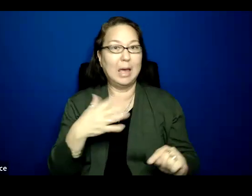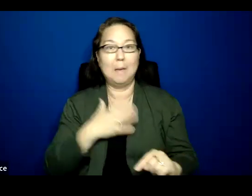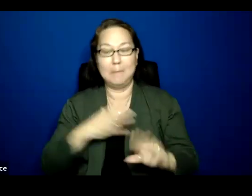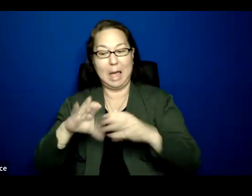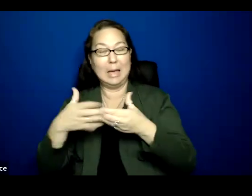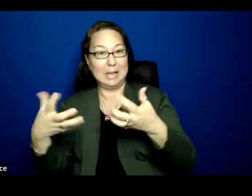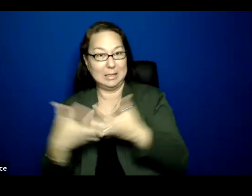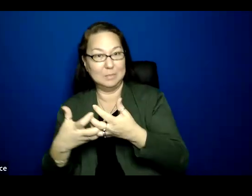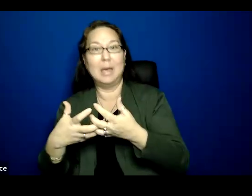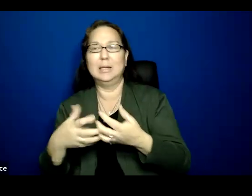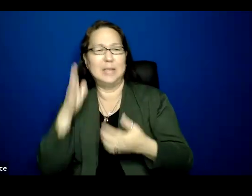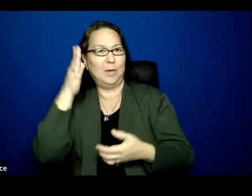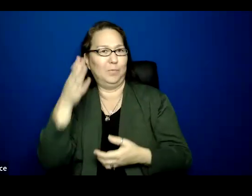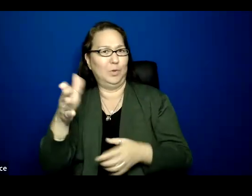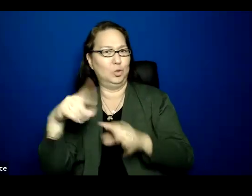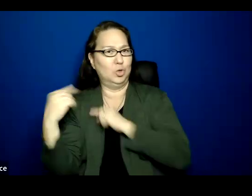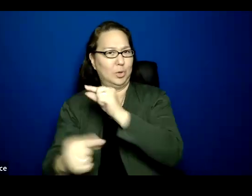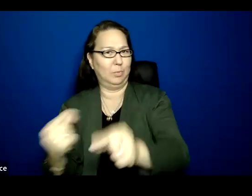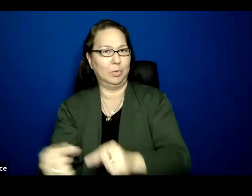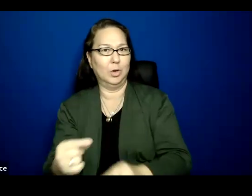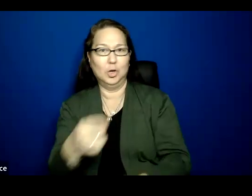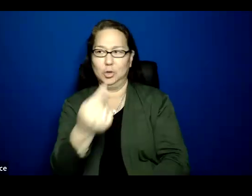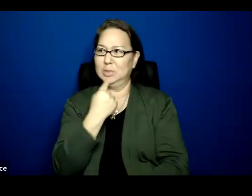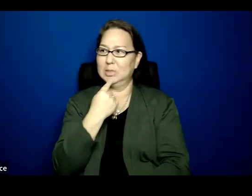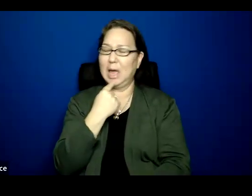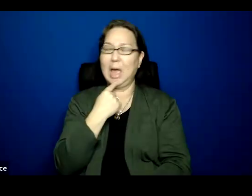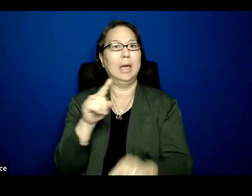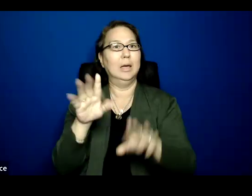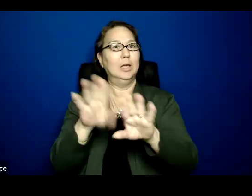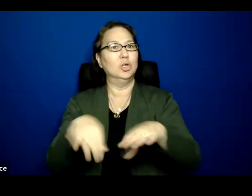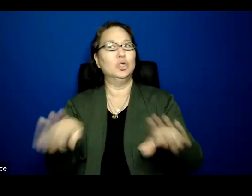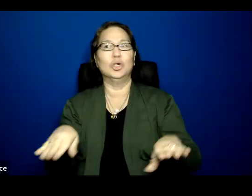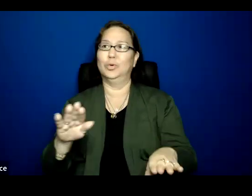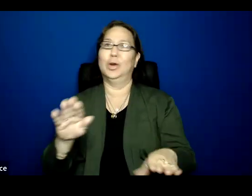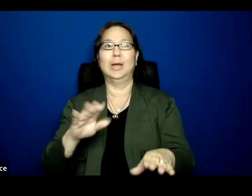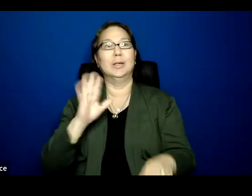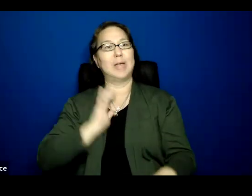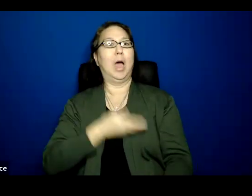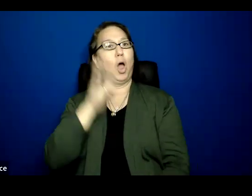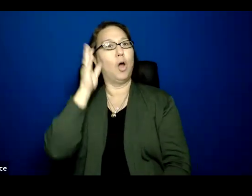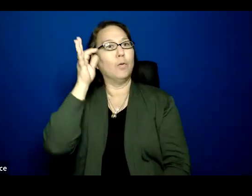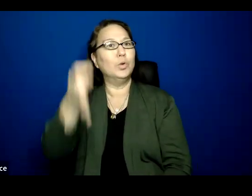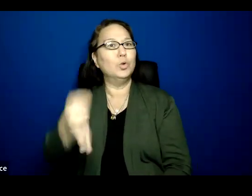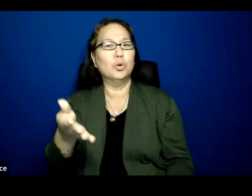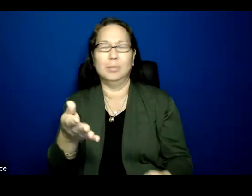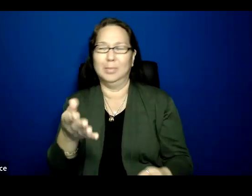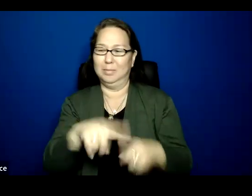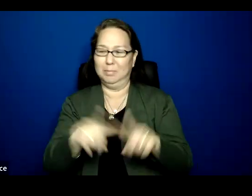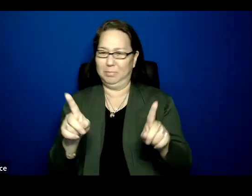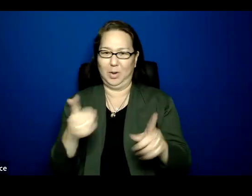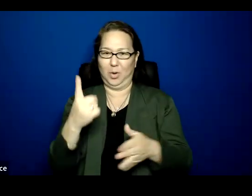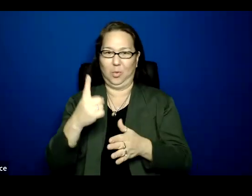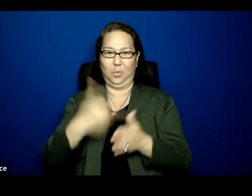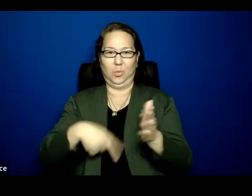come after us. You say kids are the future, but right now your actions contradict that. Closing schools should never be a part of a plan to better the city